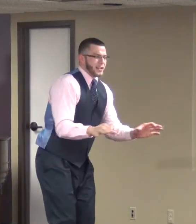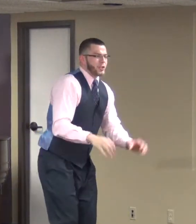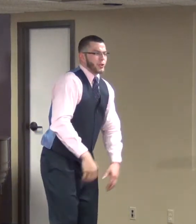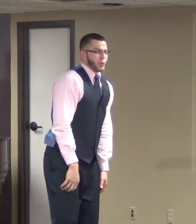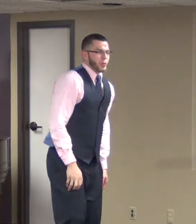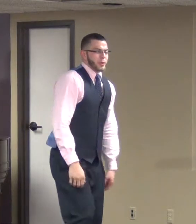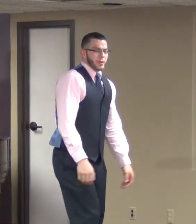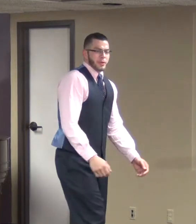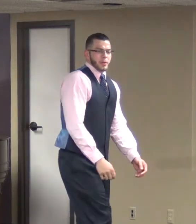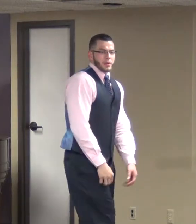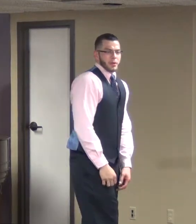do.